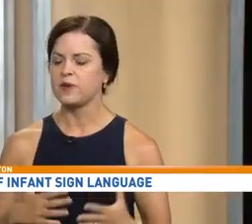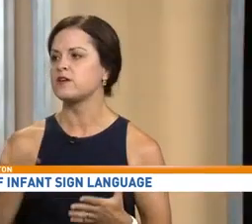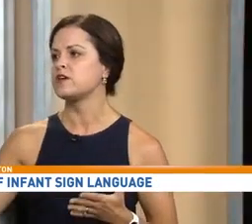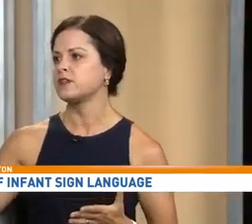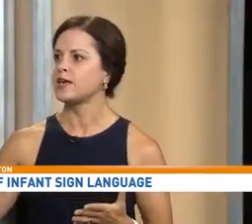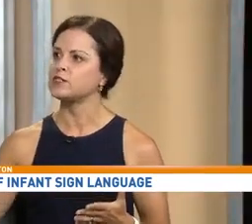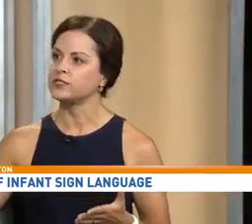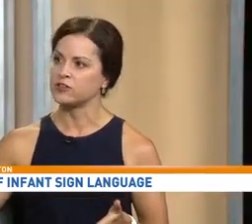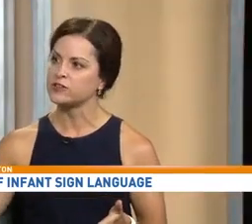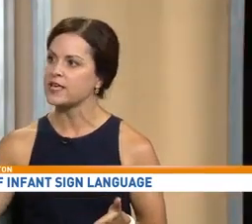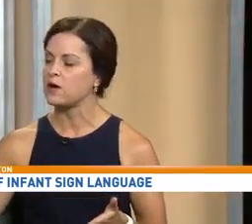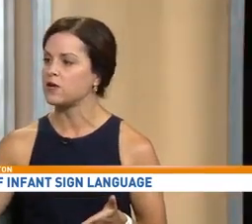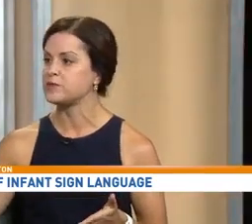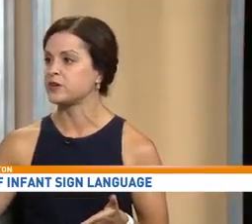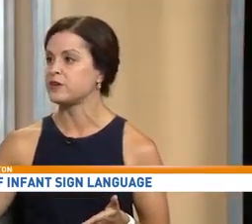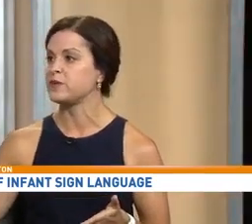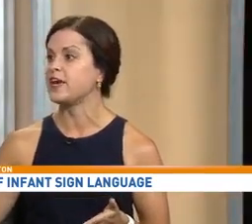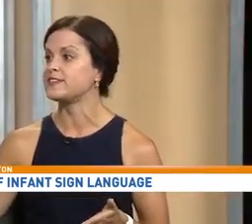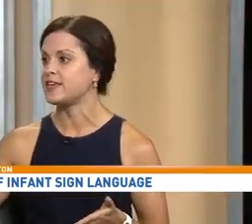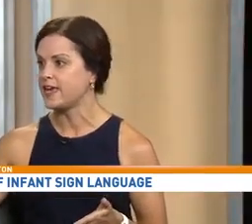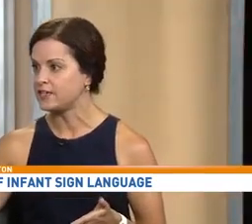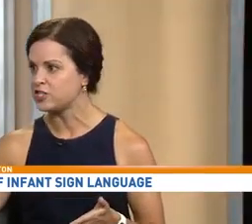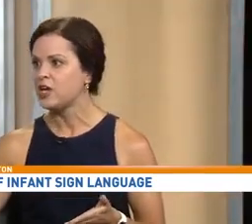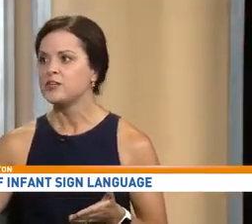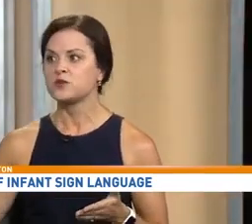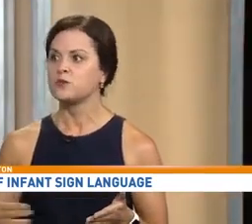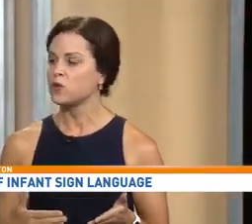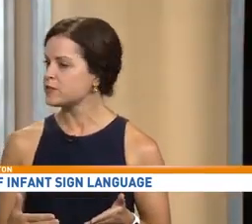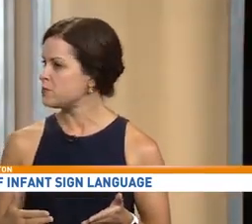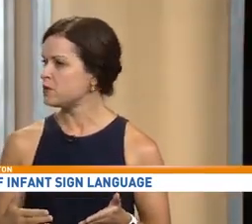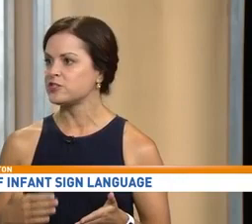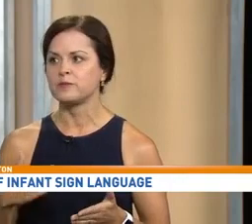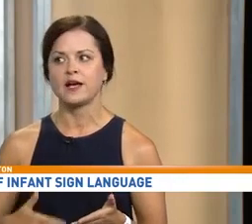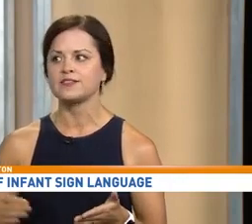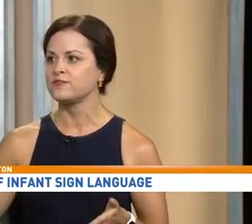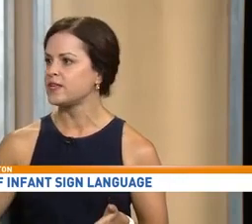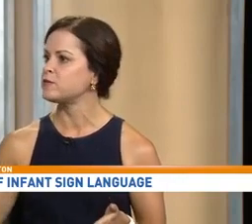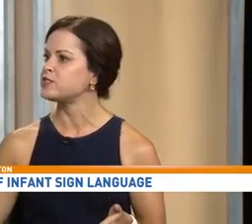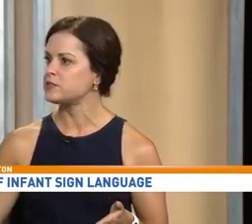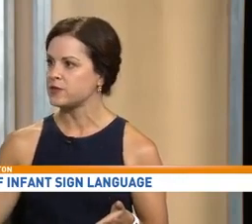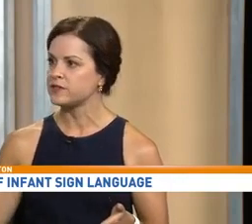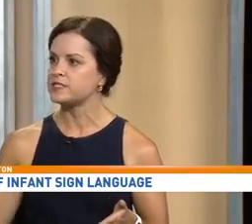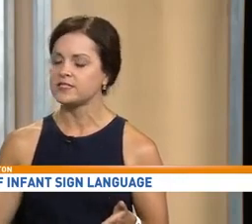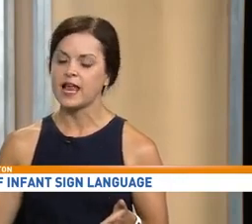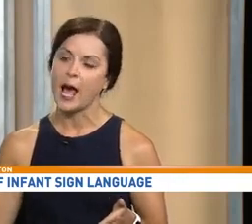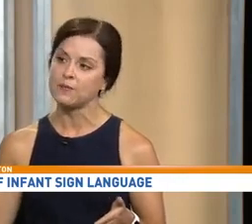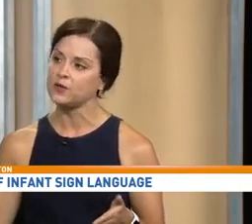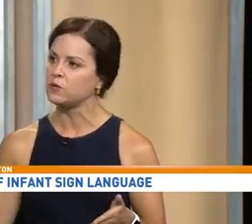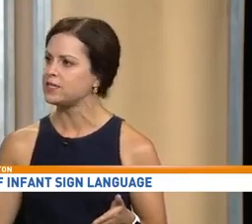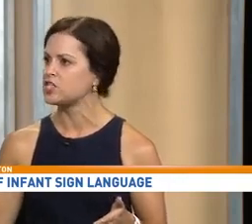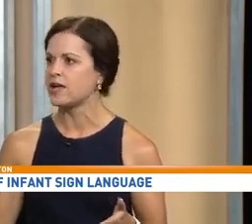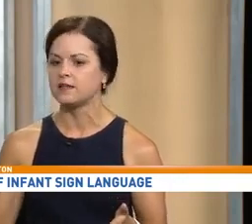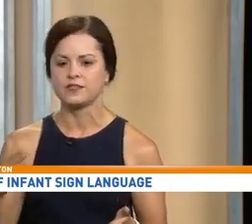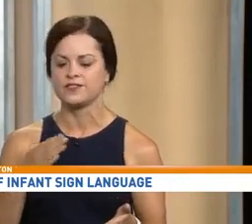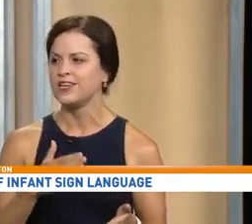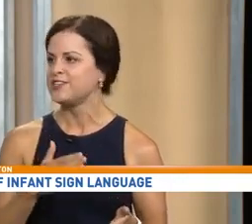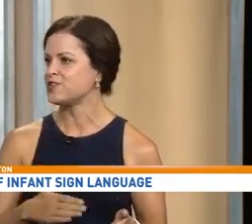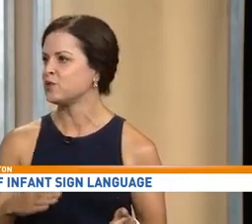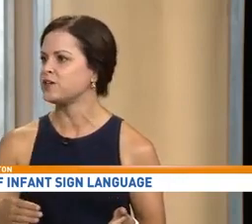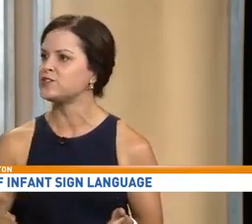their language and literacy outcomes are going to be as they age. So the more exposure to positive language experiences that happen when a child is 0, 1, 2, 3,